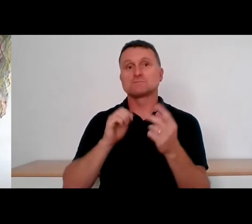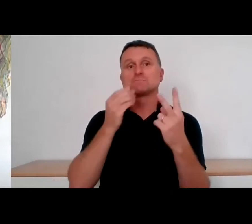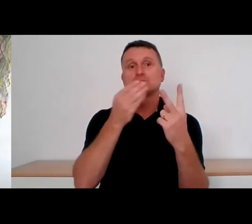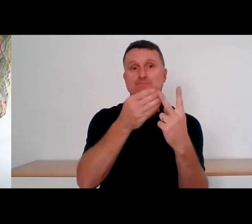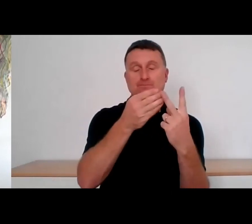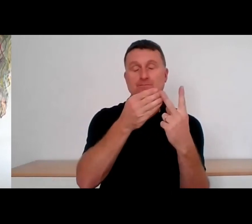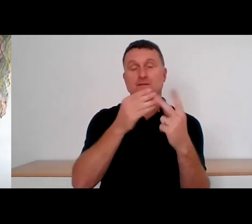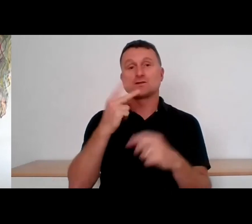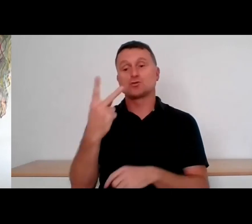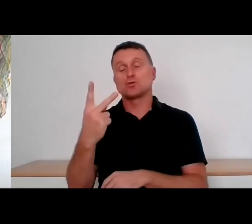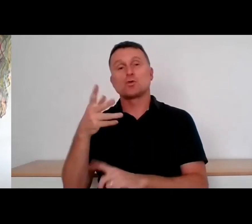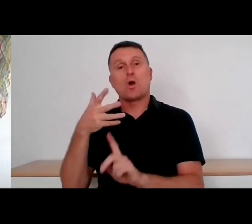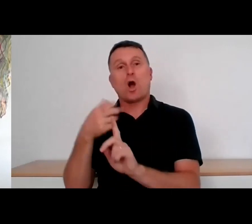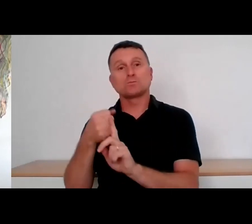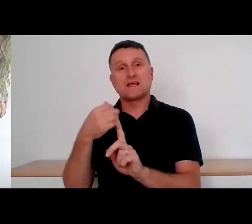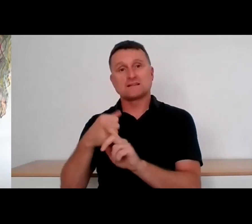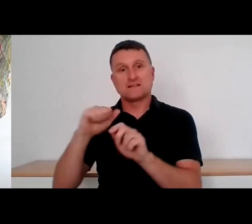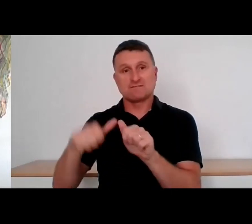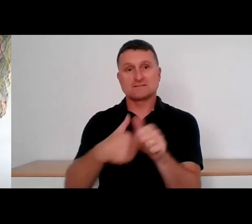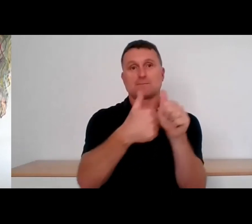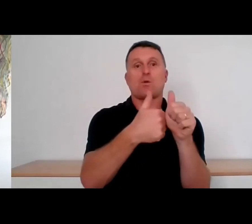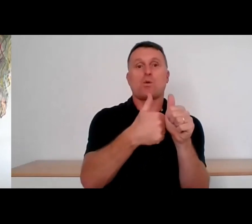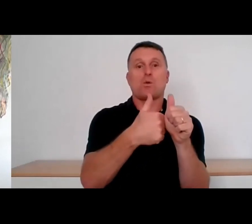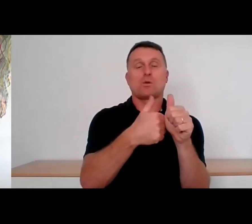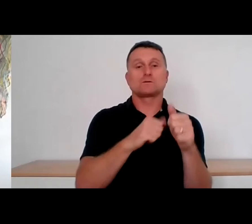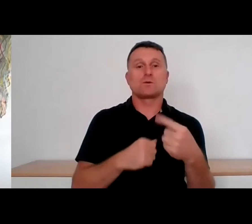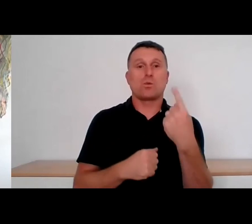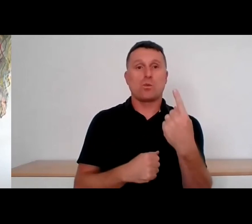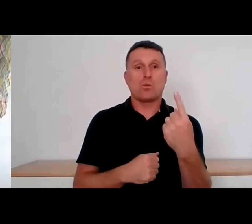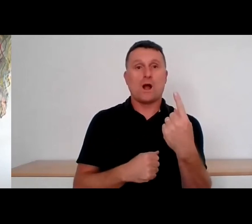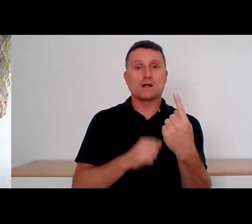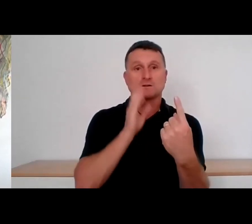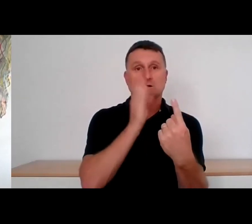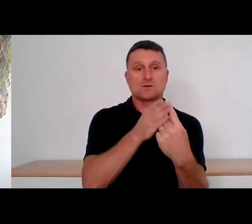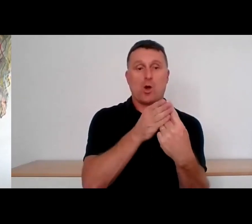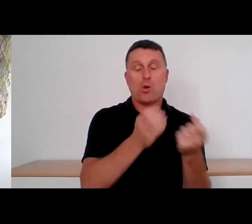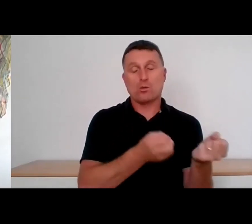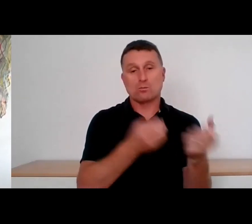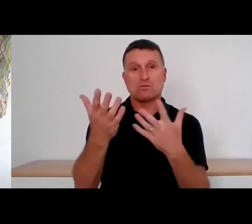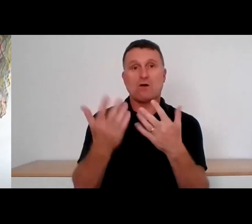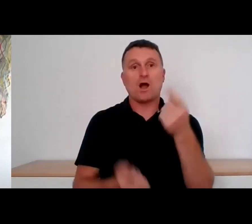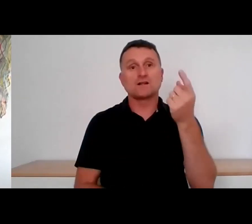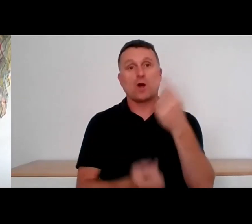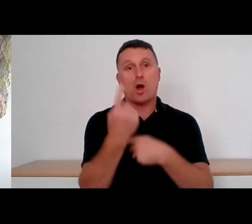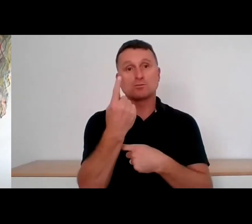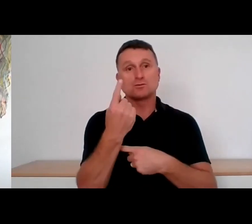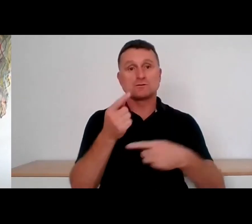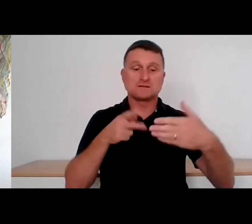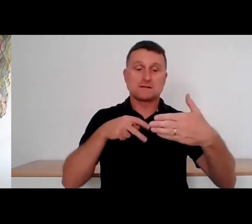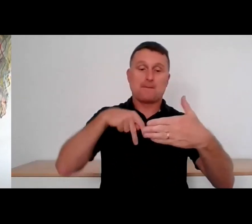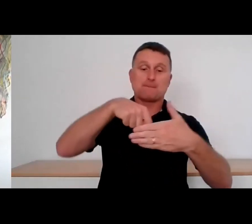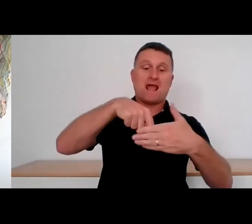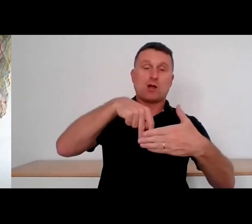objectives. So the first goal is to provide opportunities and reduce barriers for emerging